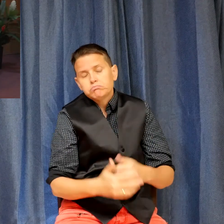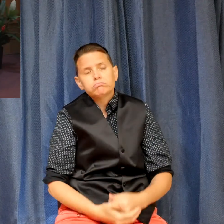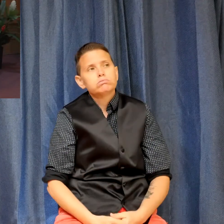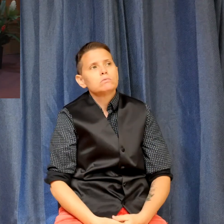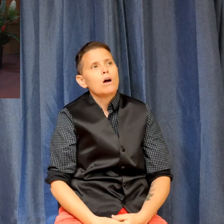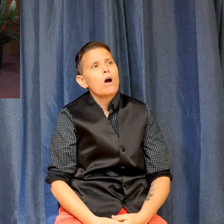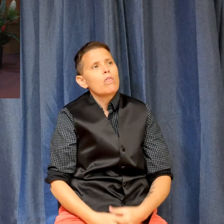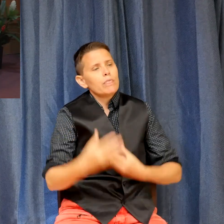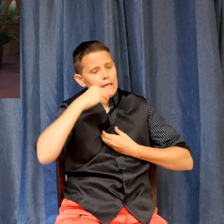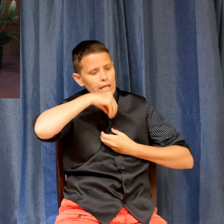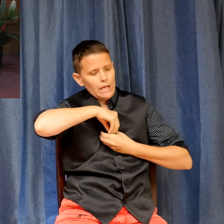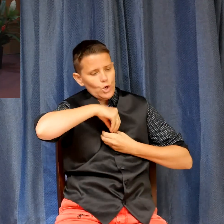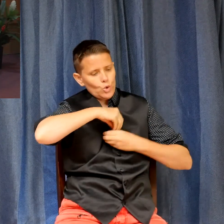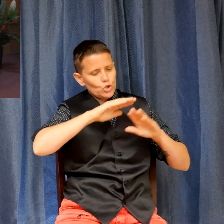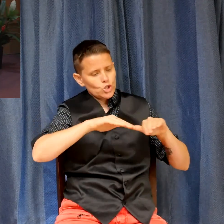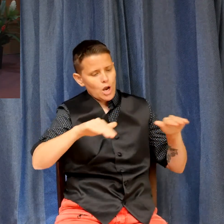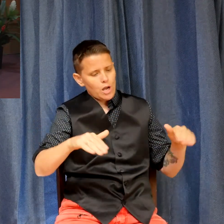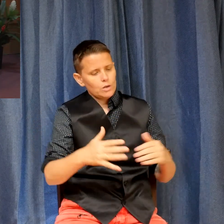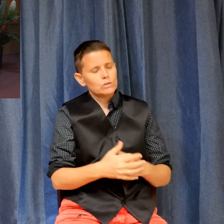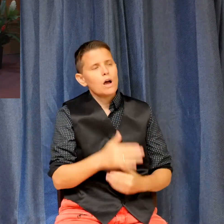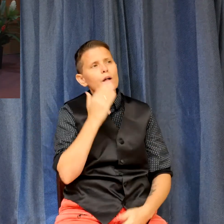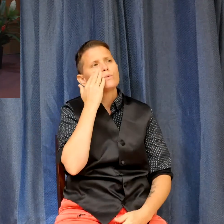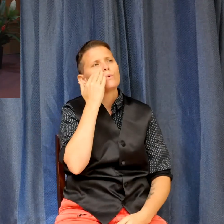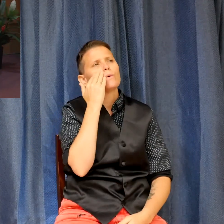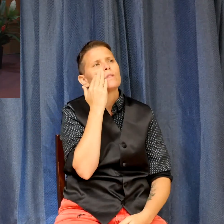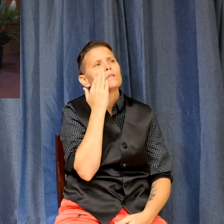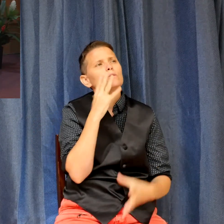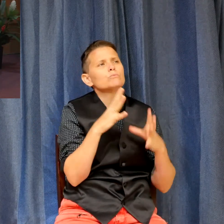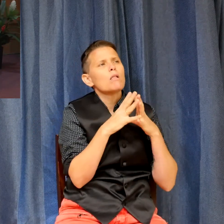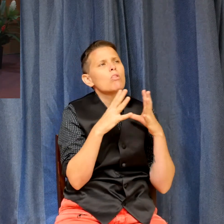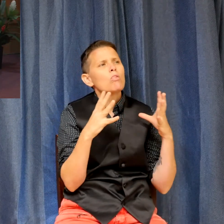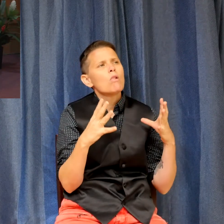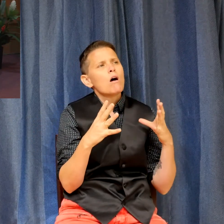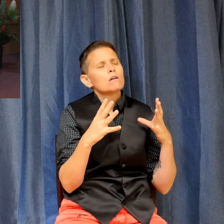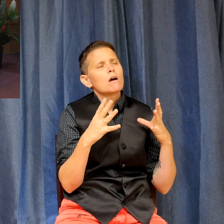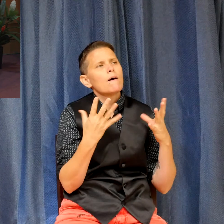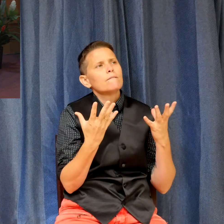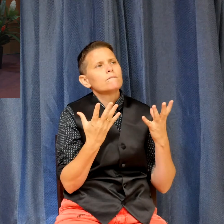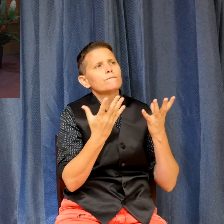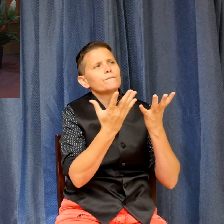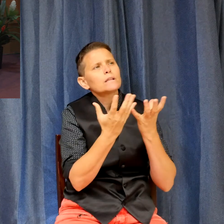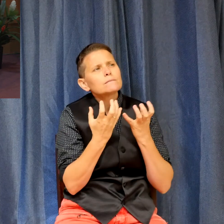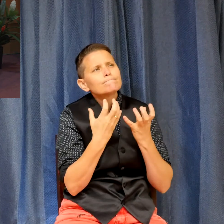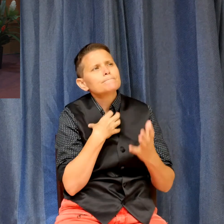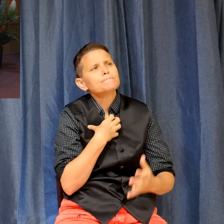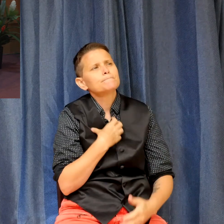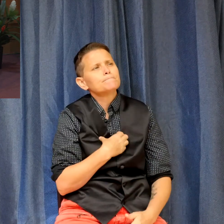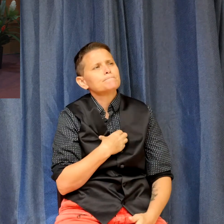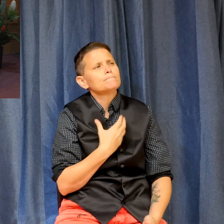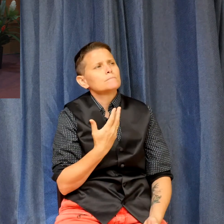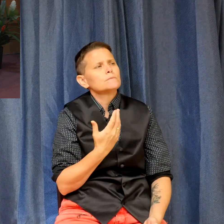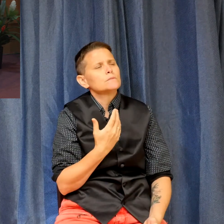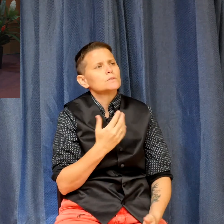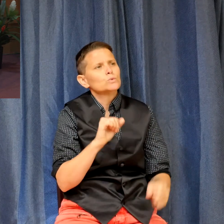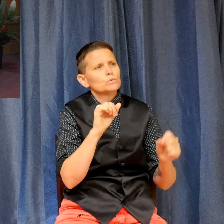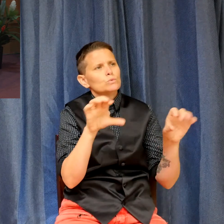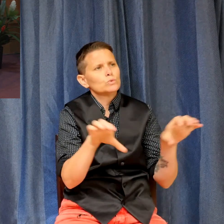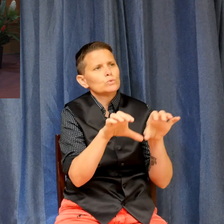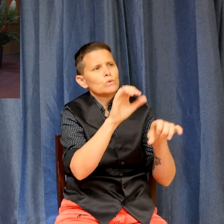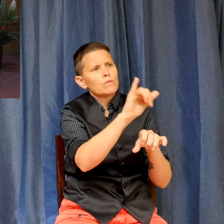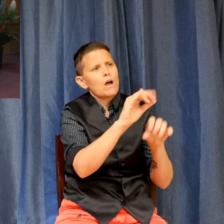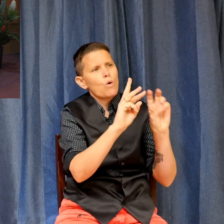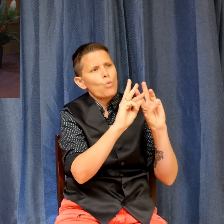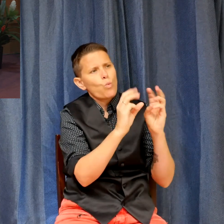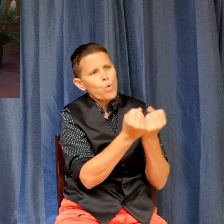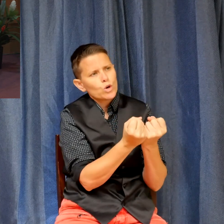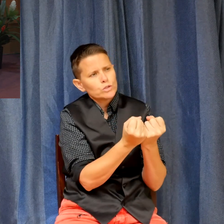the inner child. I know there's been a lot of desire to, you know, do that workshop, that sort of thing.